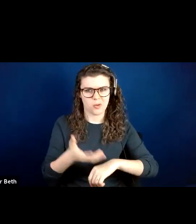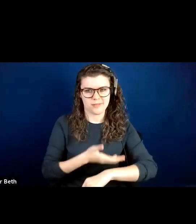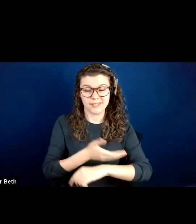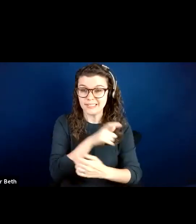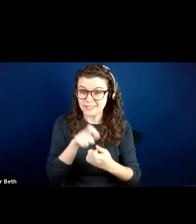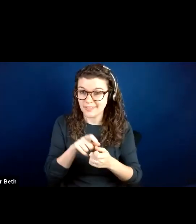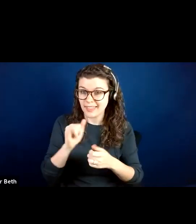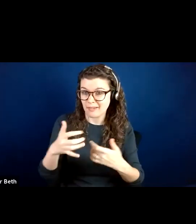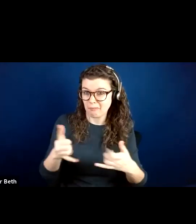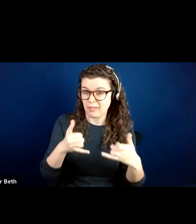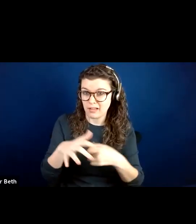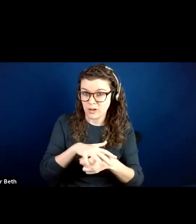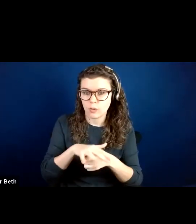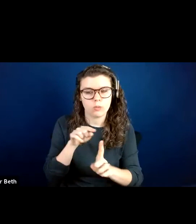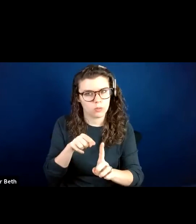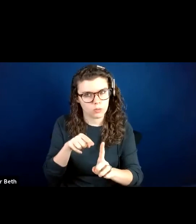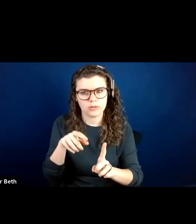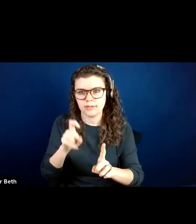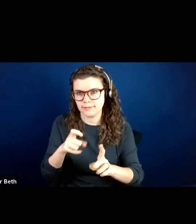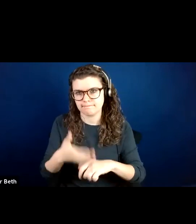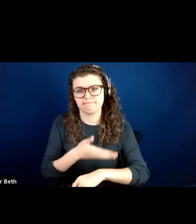is going to need some attention.